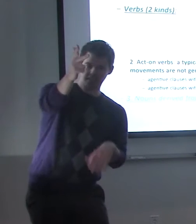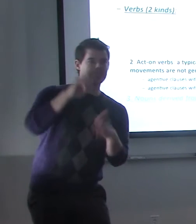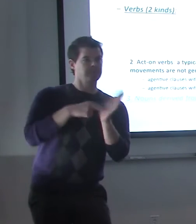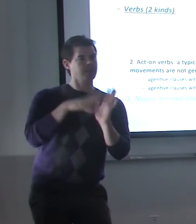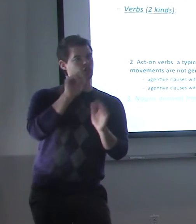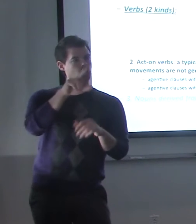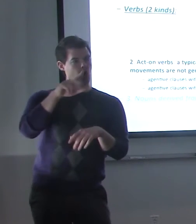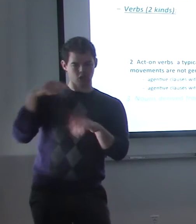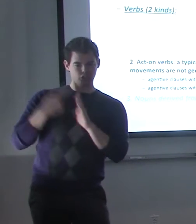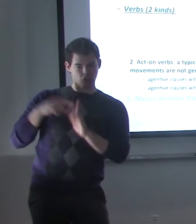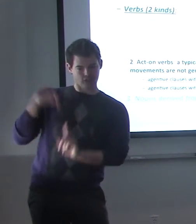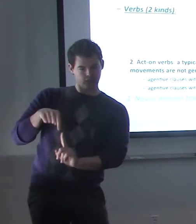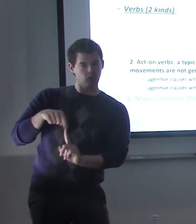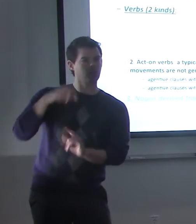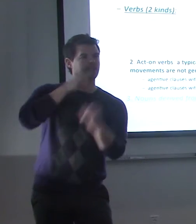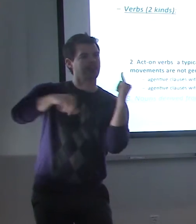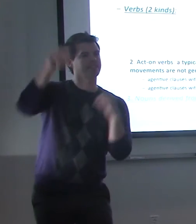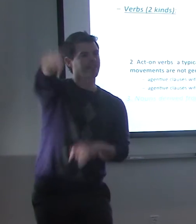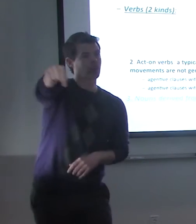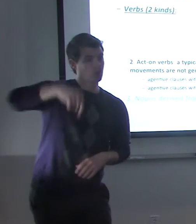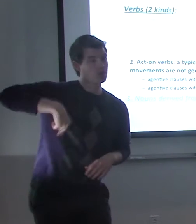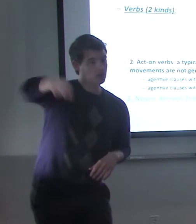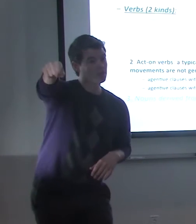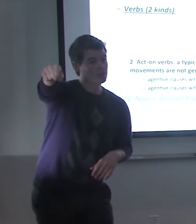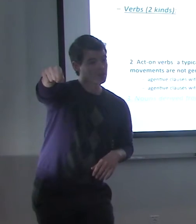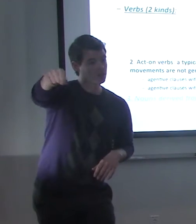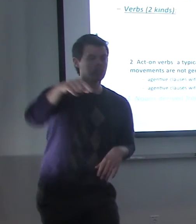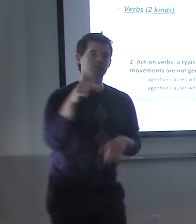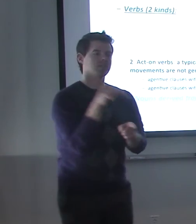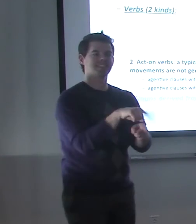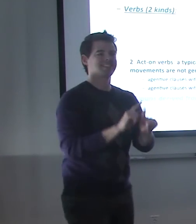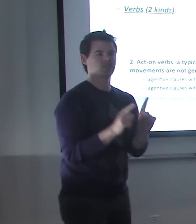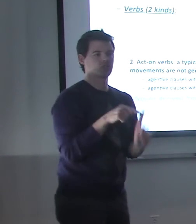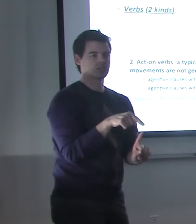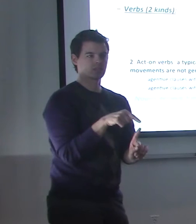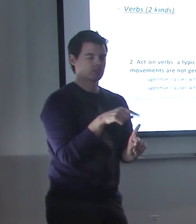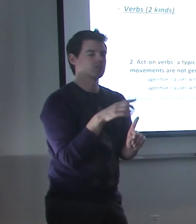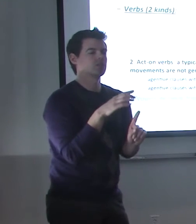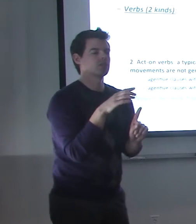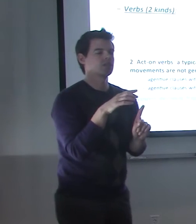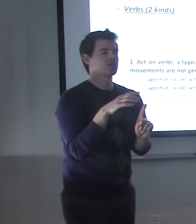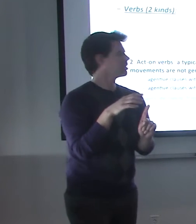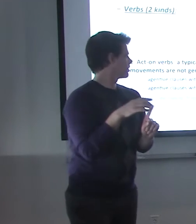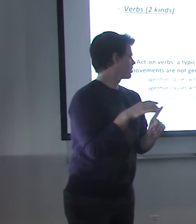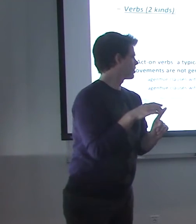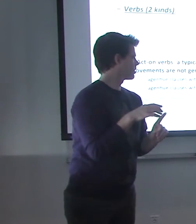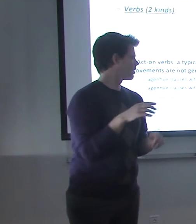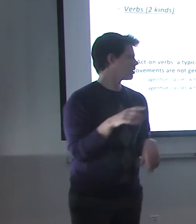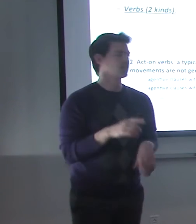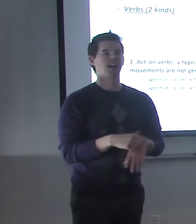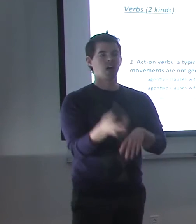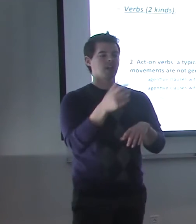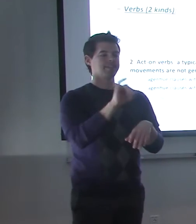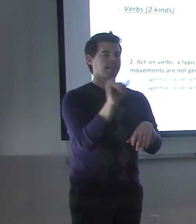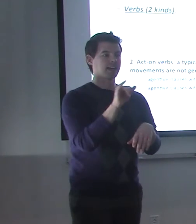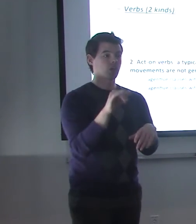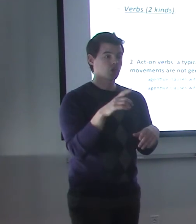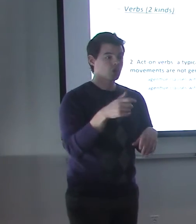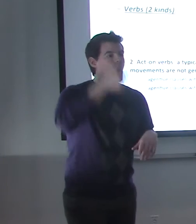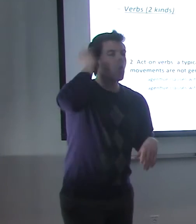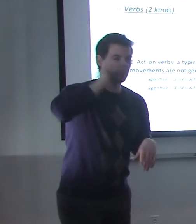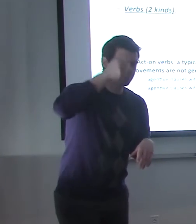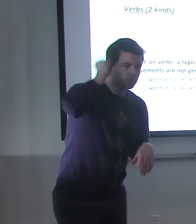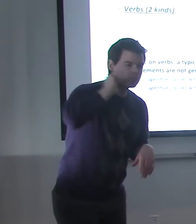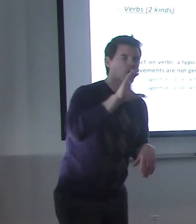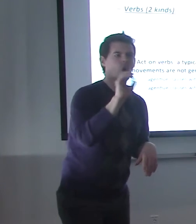move and be at kinds of verbs. They're verbs like comb and screw in and pick